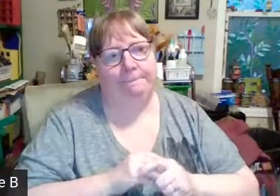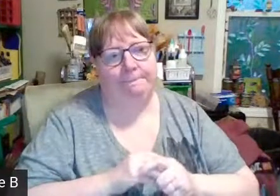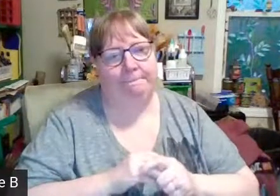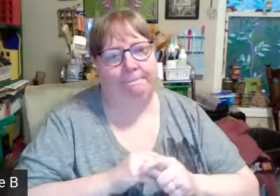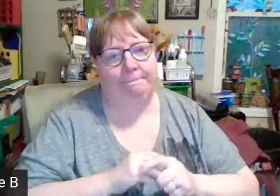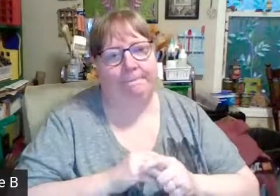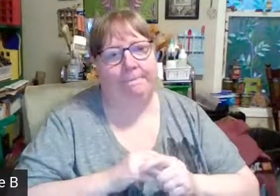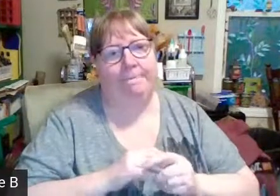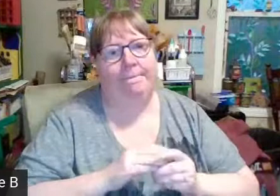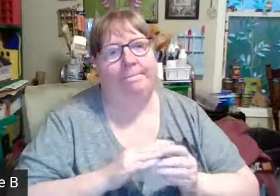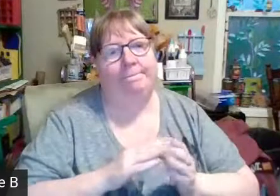you a package.